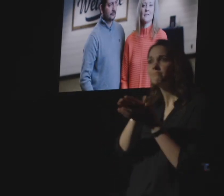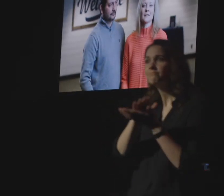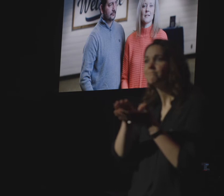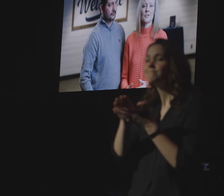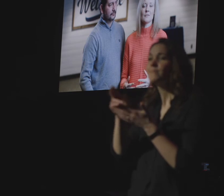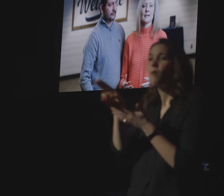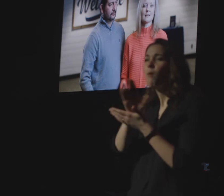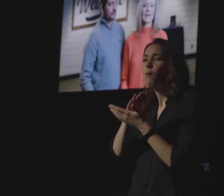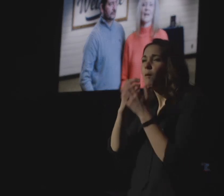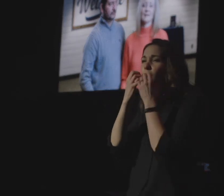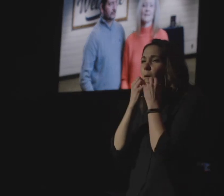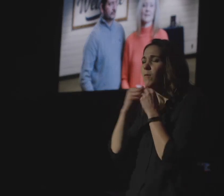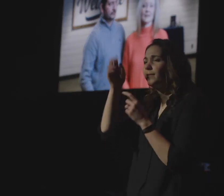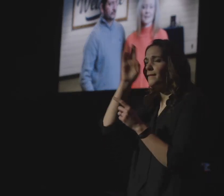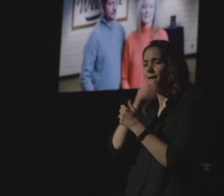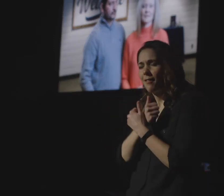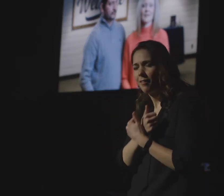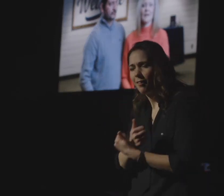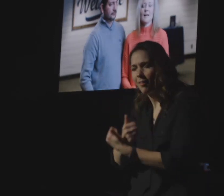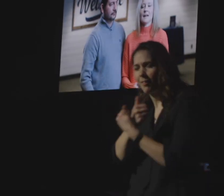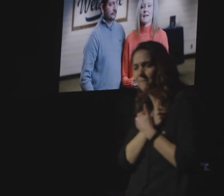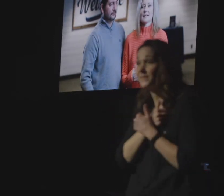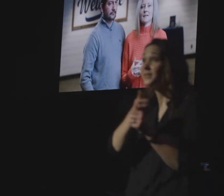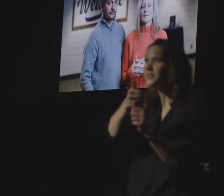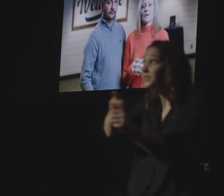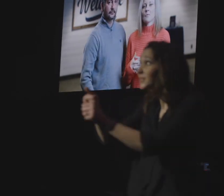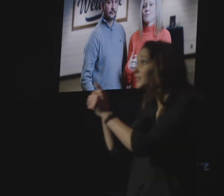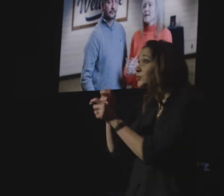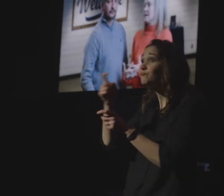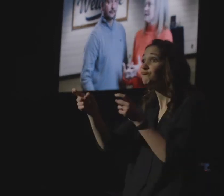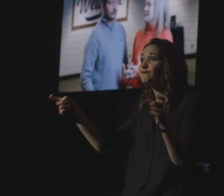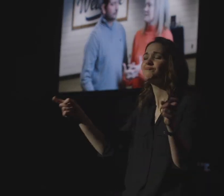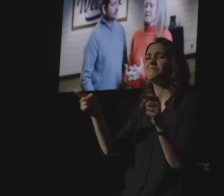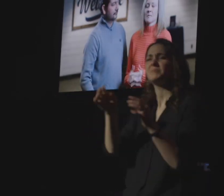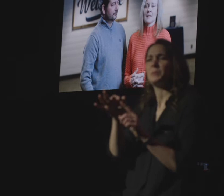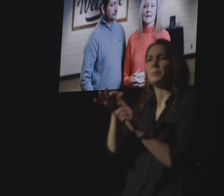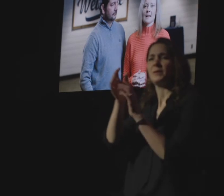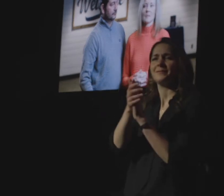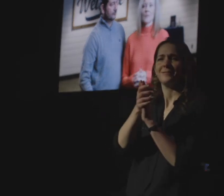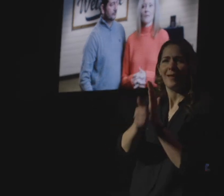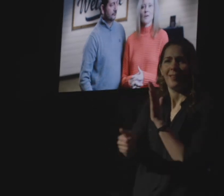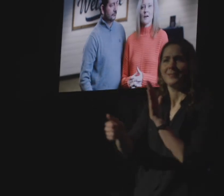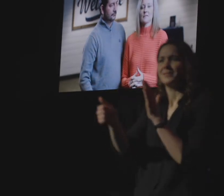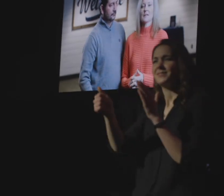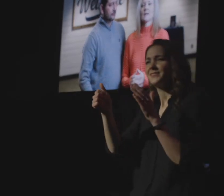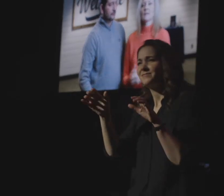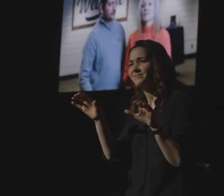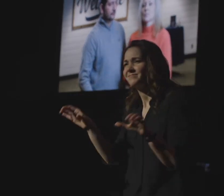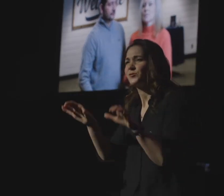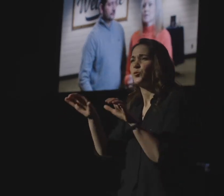He gave us each unique talents and gifts, and we as a family in